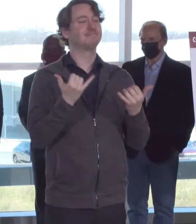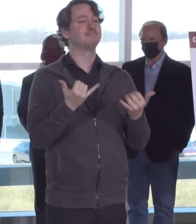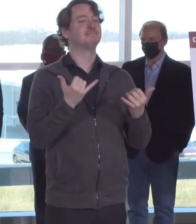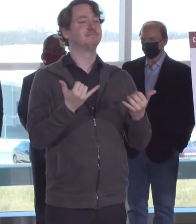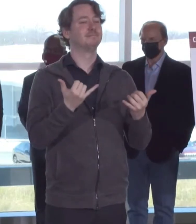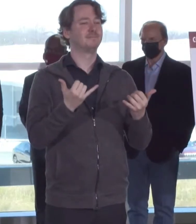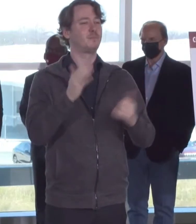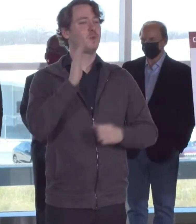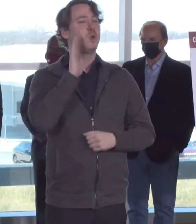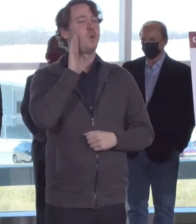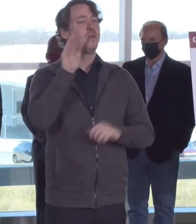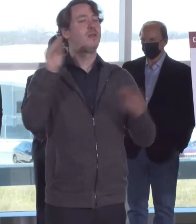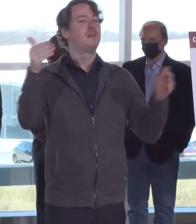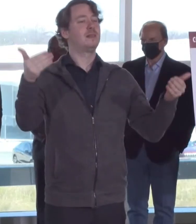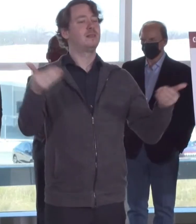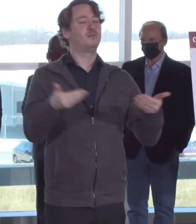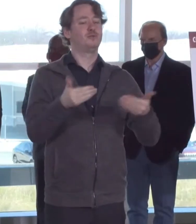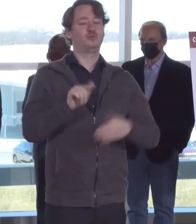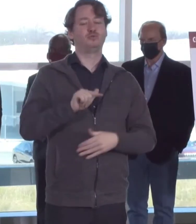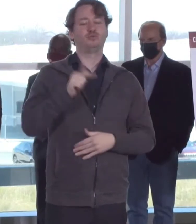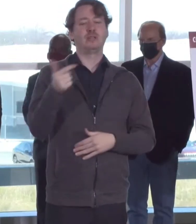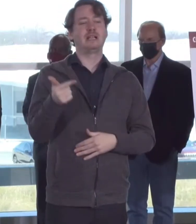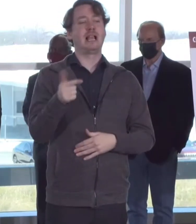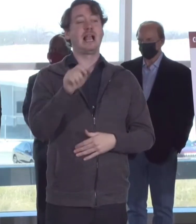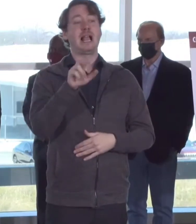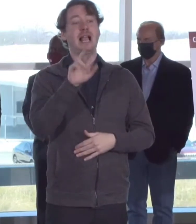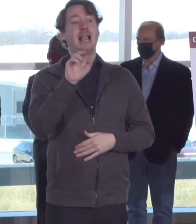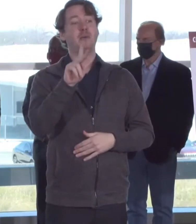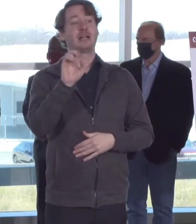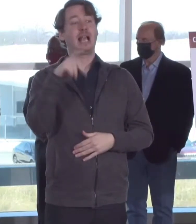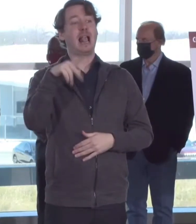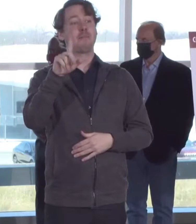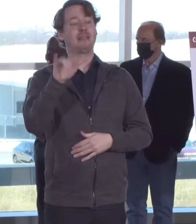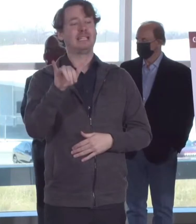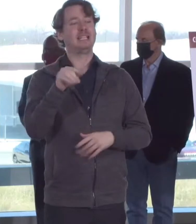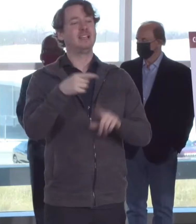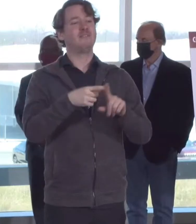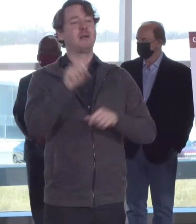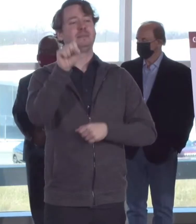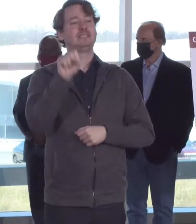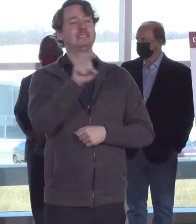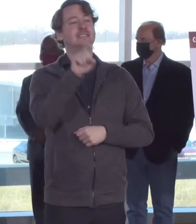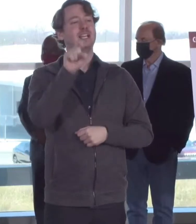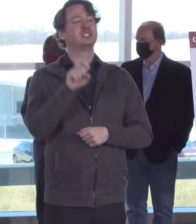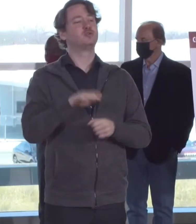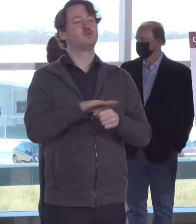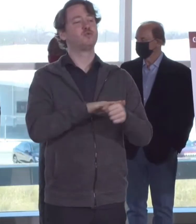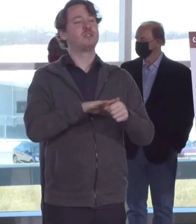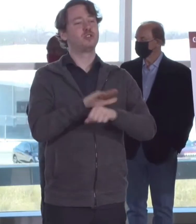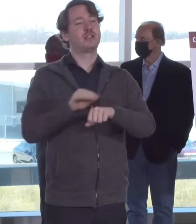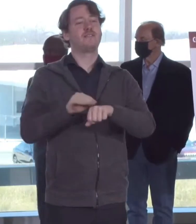am going to introduce Eric Epley from the Southwest Texas Regional Advisory Council.